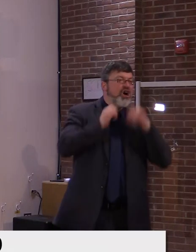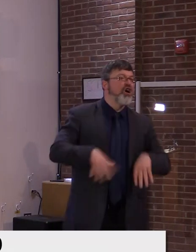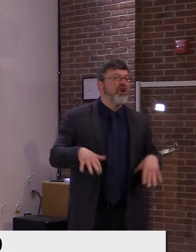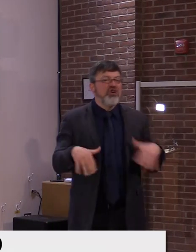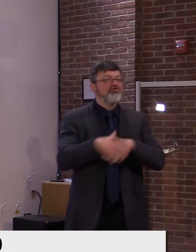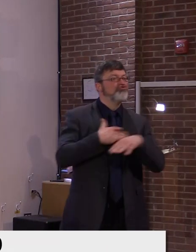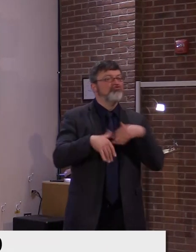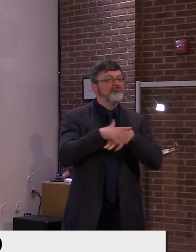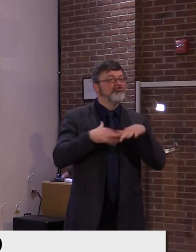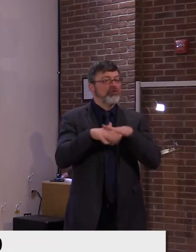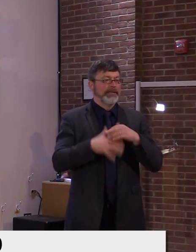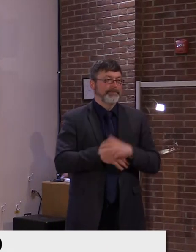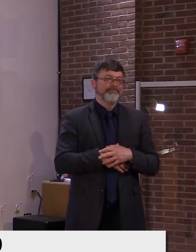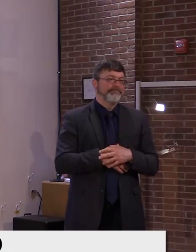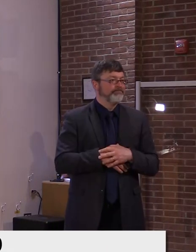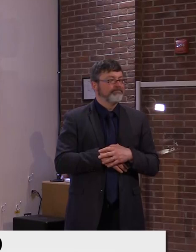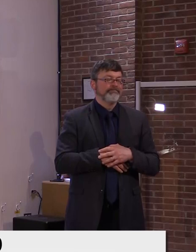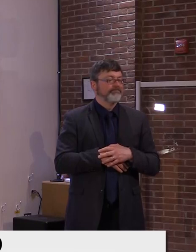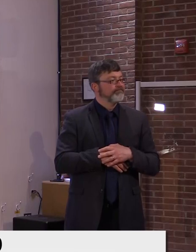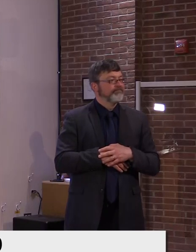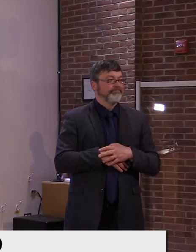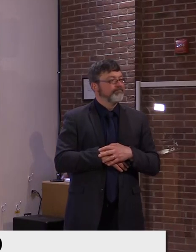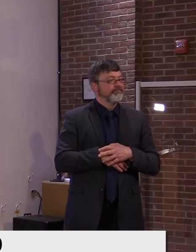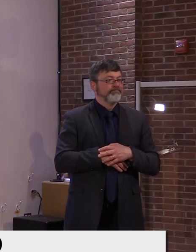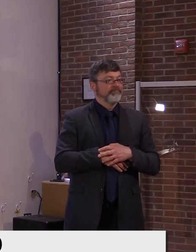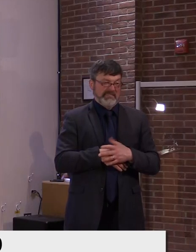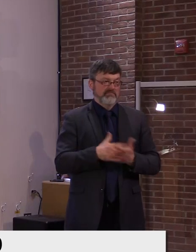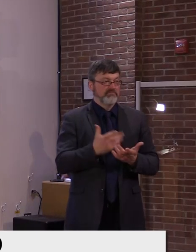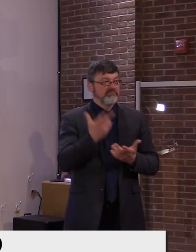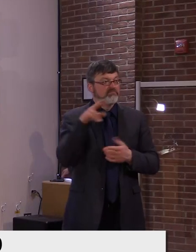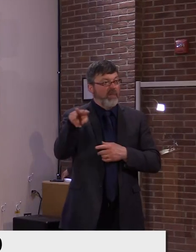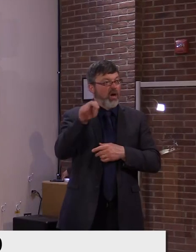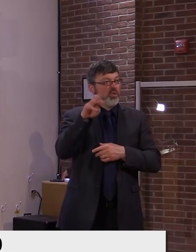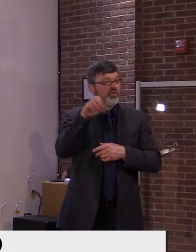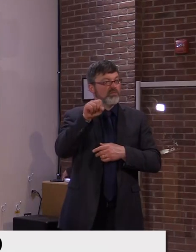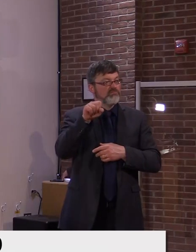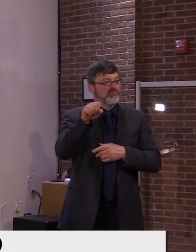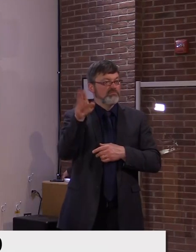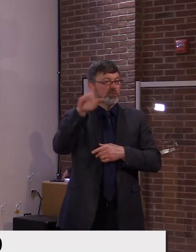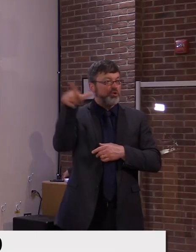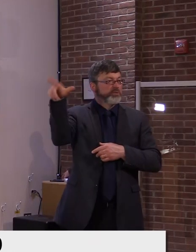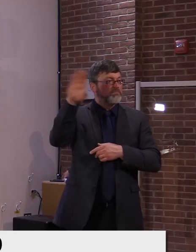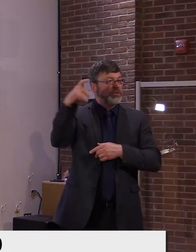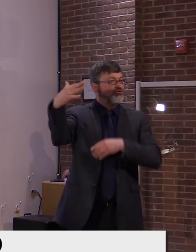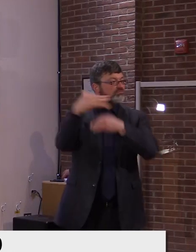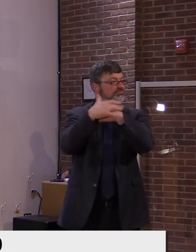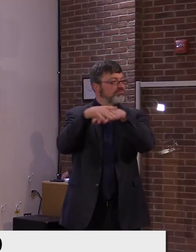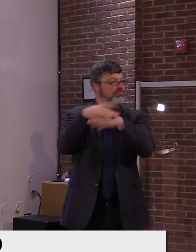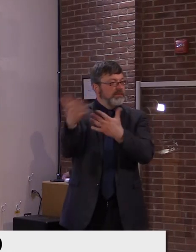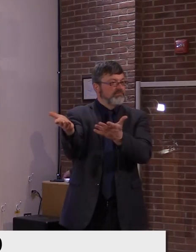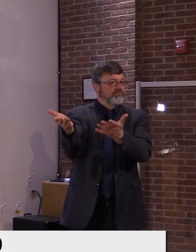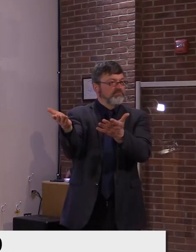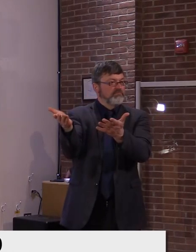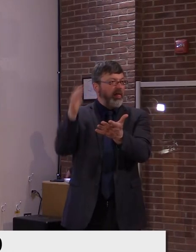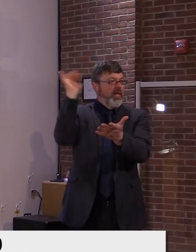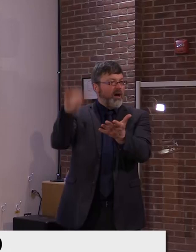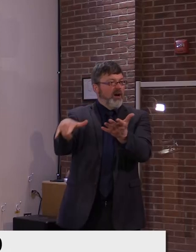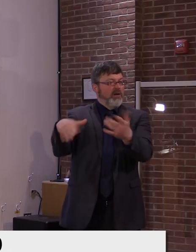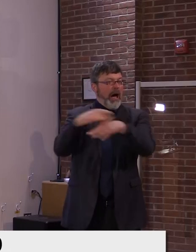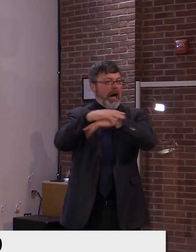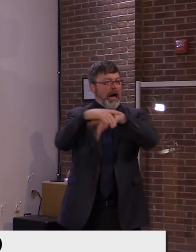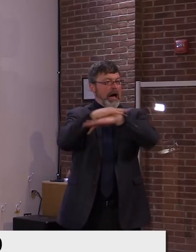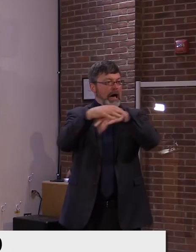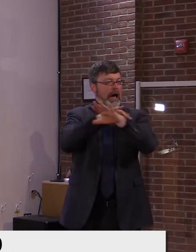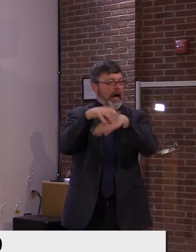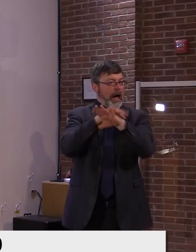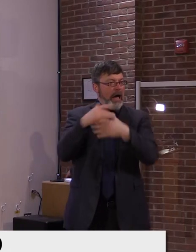seen some images in the media of North Beach in Burlington this weekend, where it appeared that beachgoers were largely